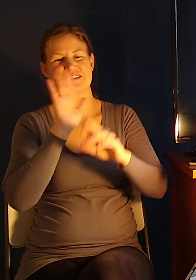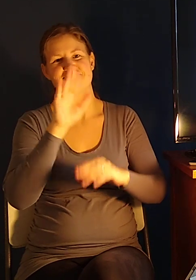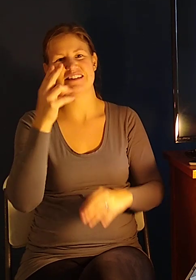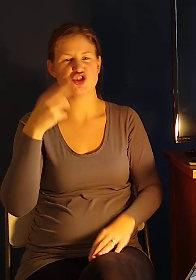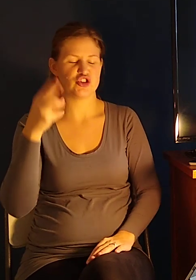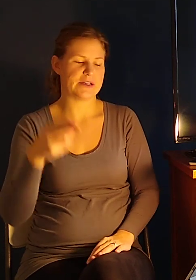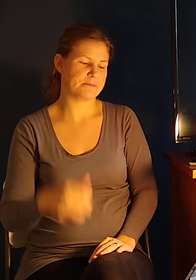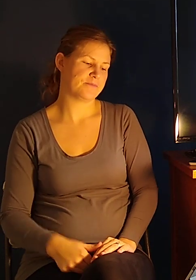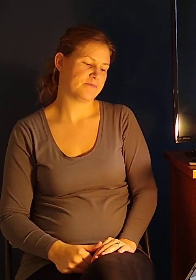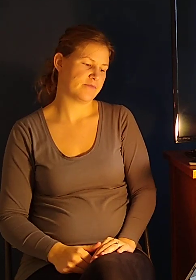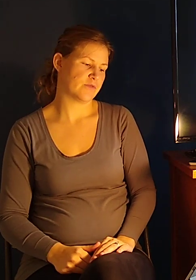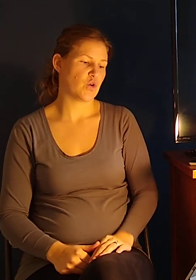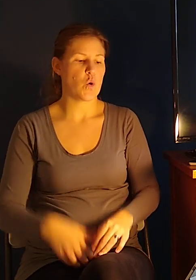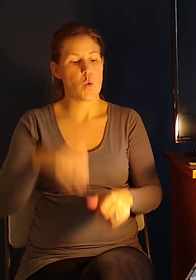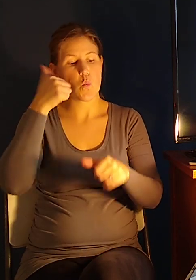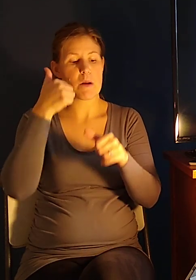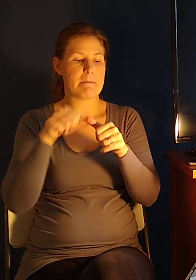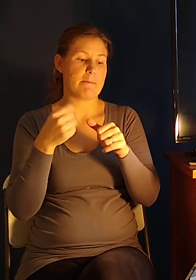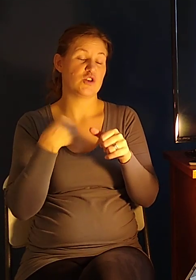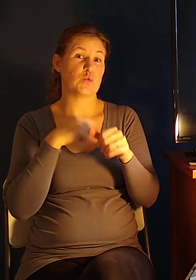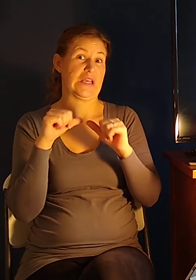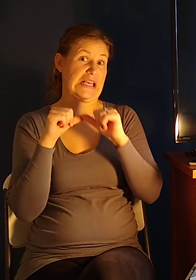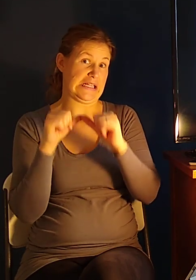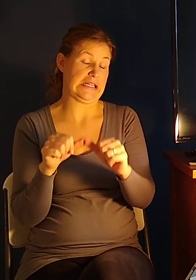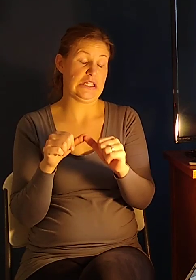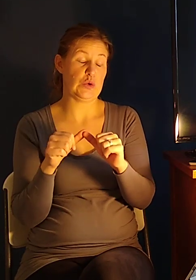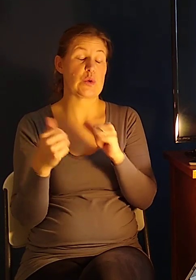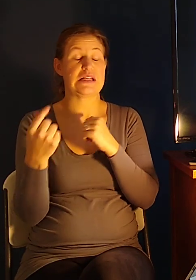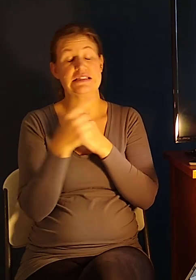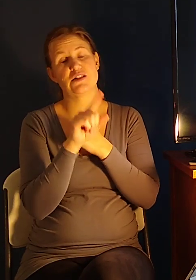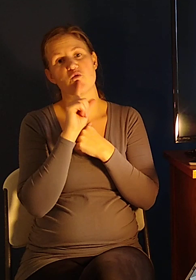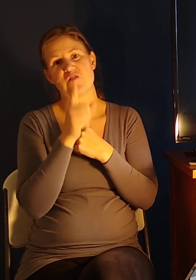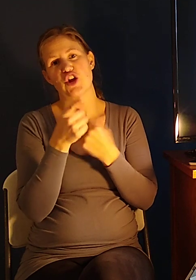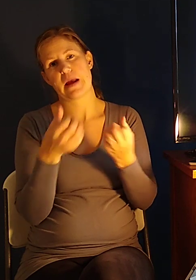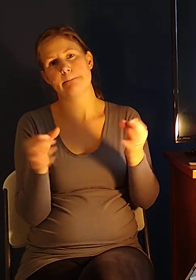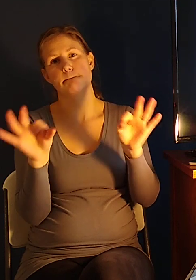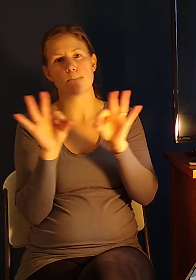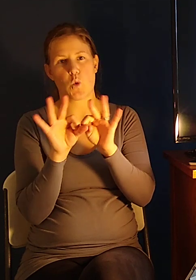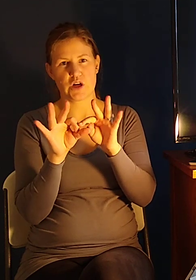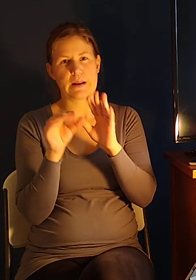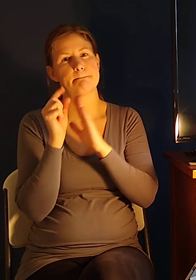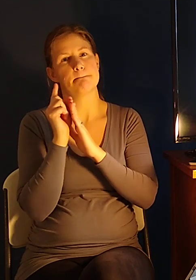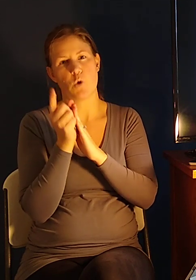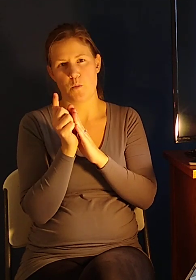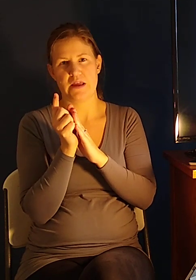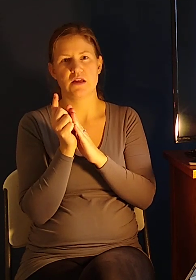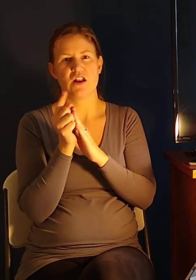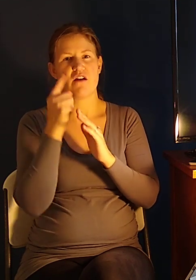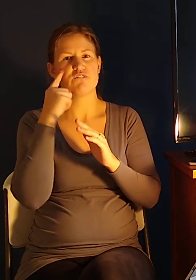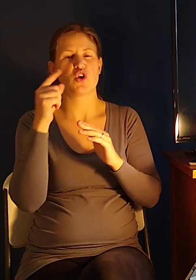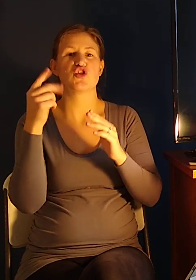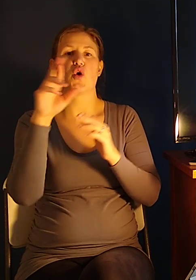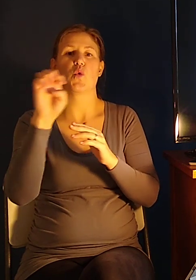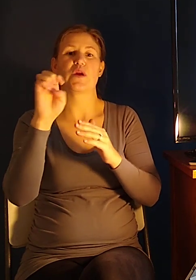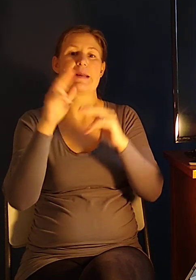this in mind as we move forward, because this is a really important moment in the rebuilding of Chicago